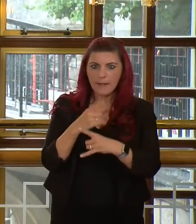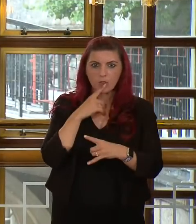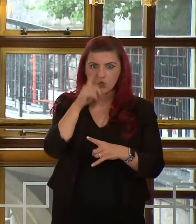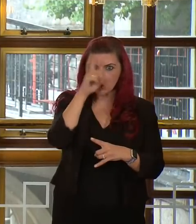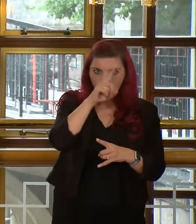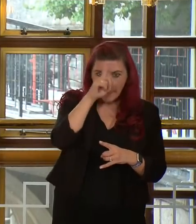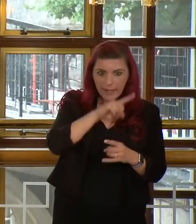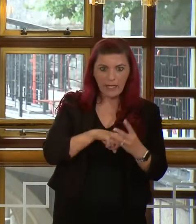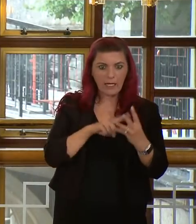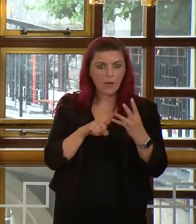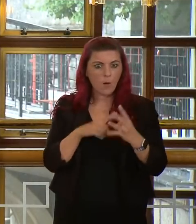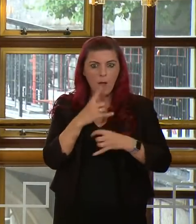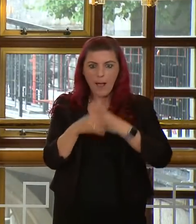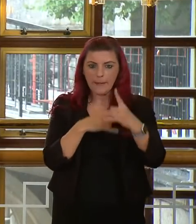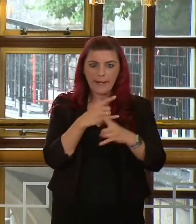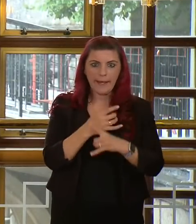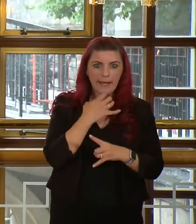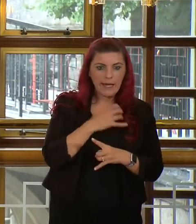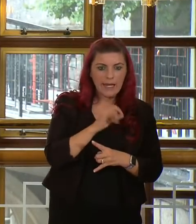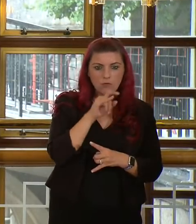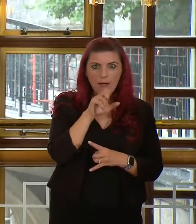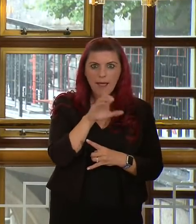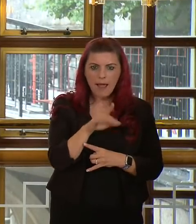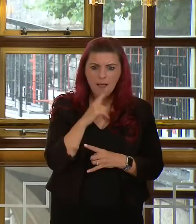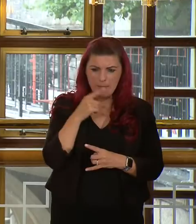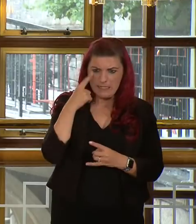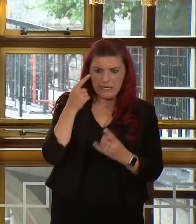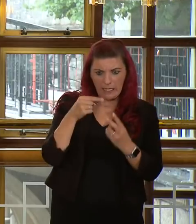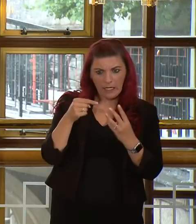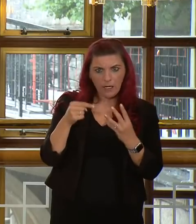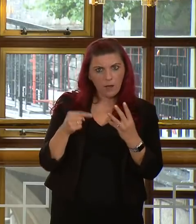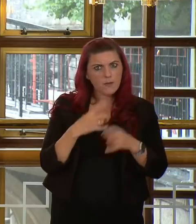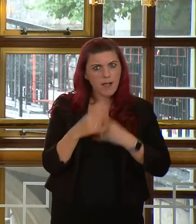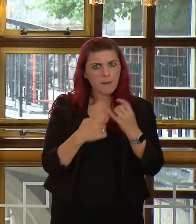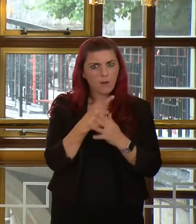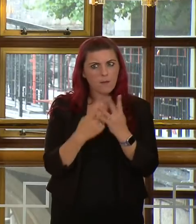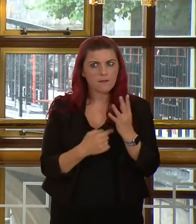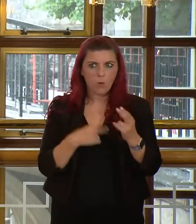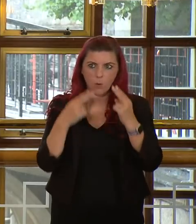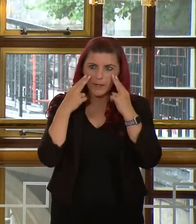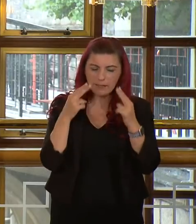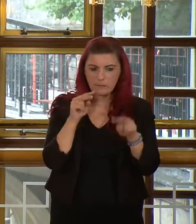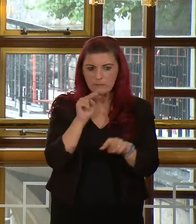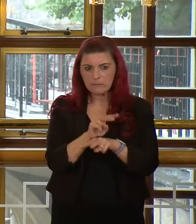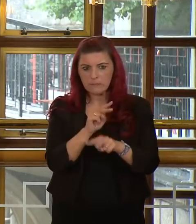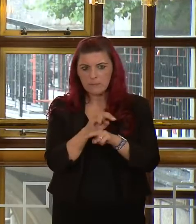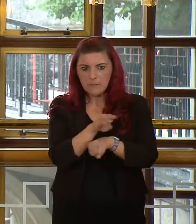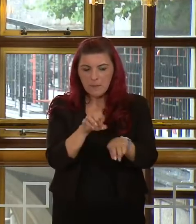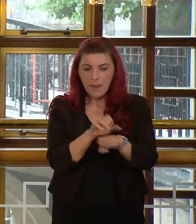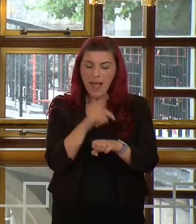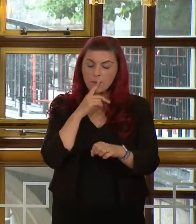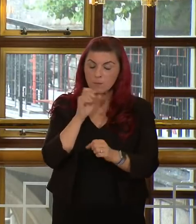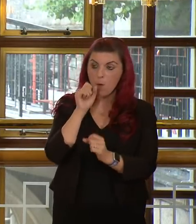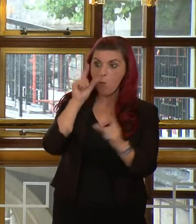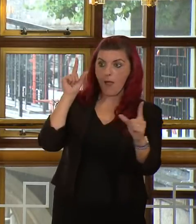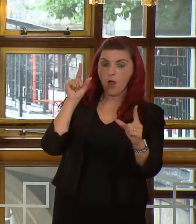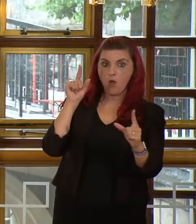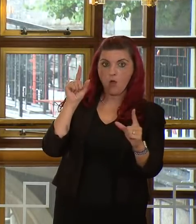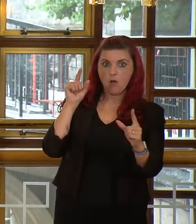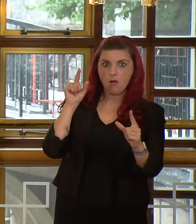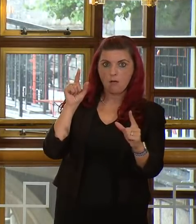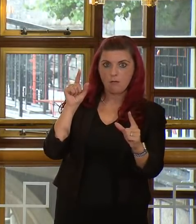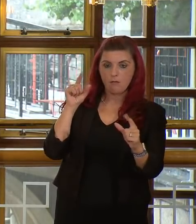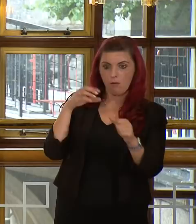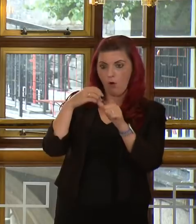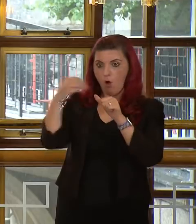what's happened in Israel. We need to be honest with people, and also wise to the fact that